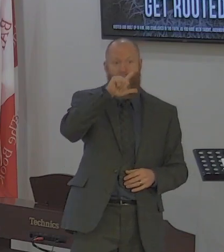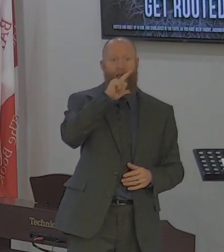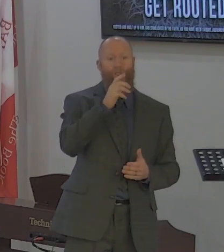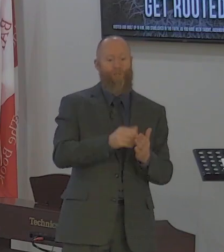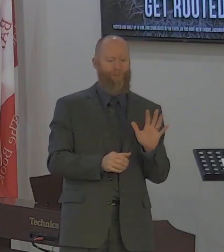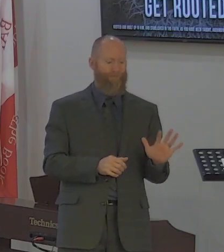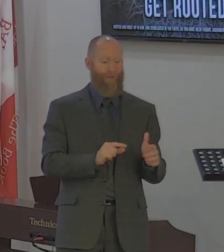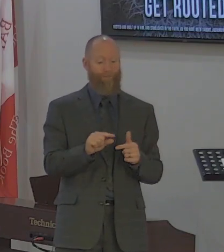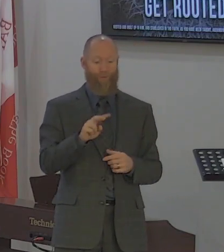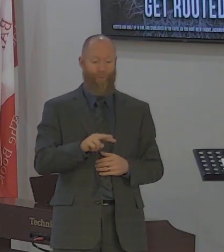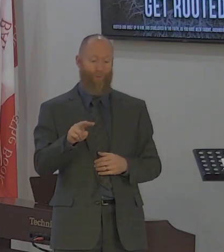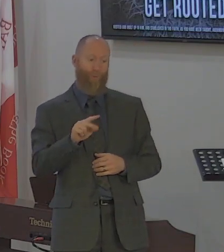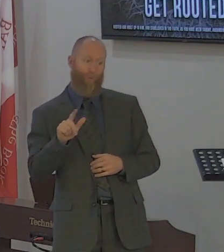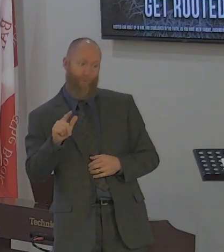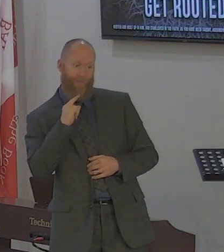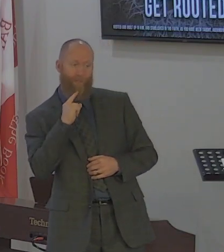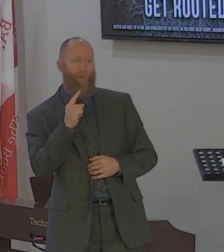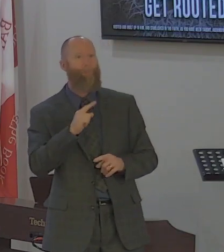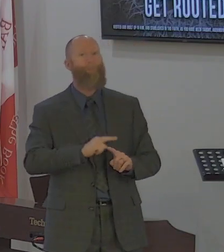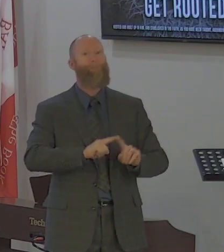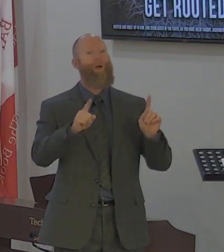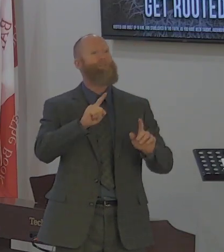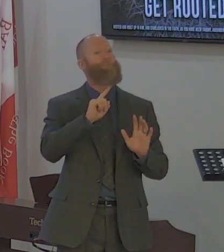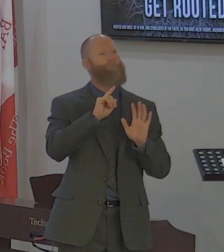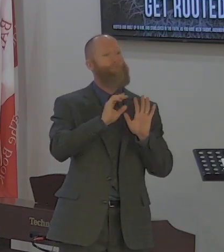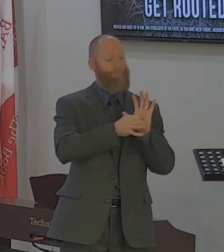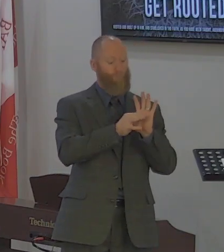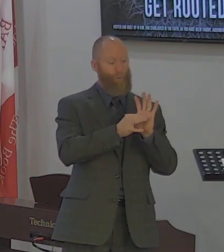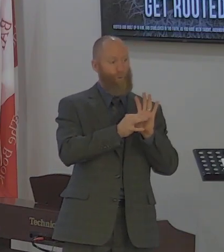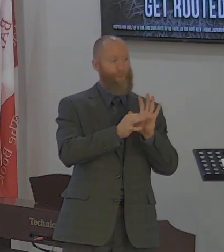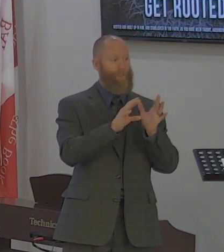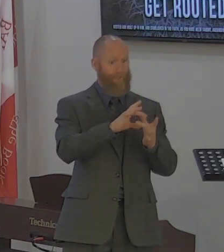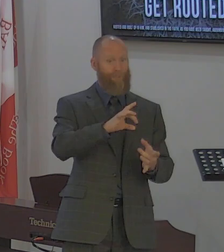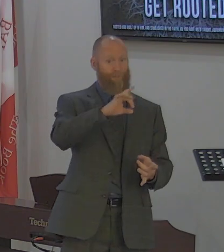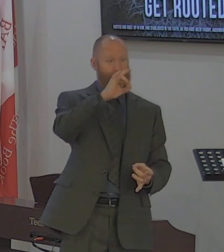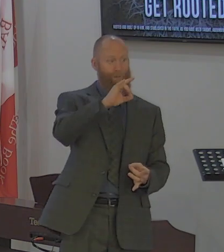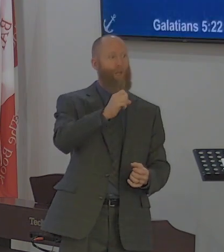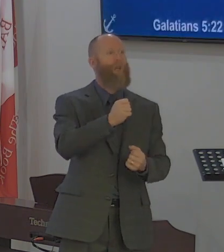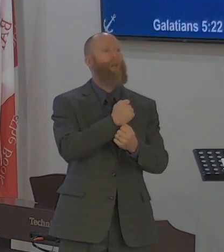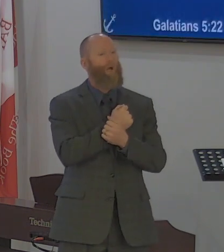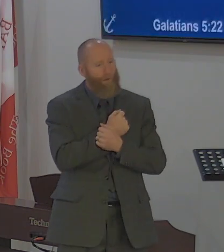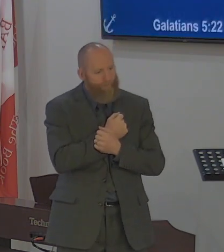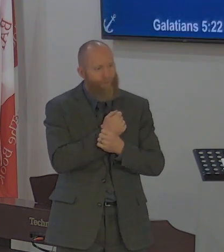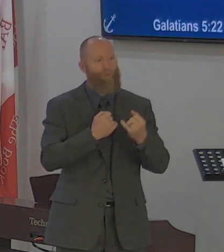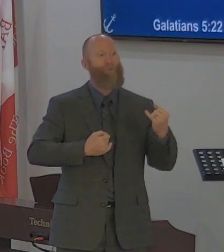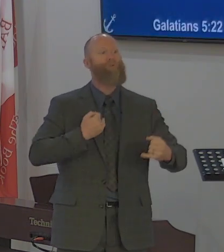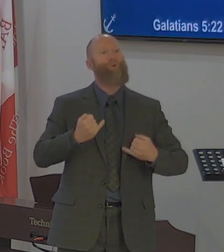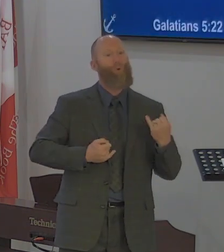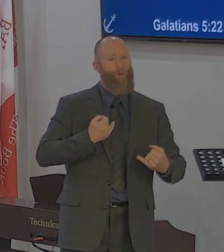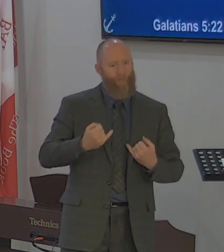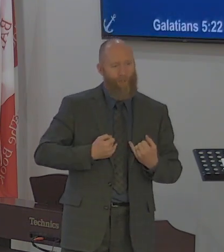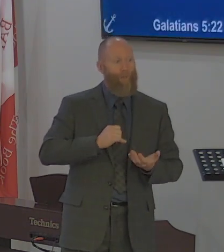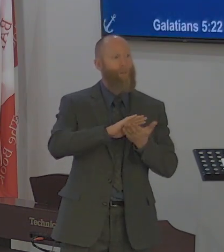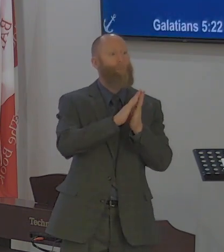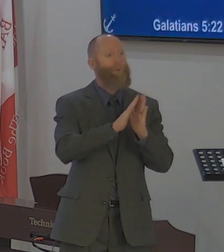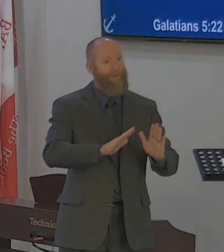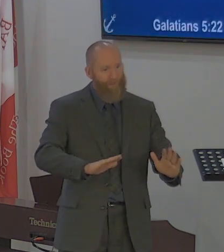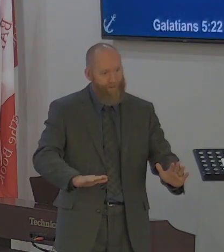5:22 and 23 says, "But the fruit of the Spirit is love, joy,